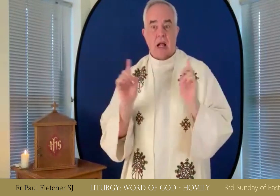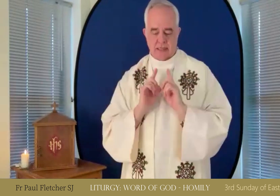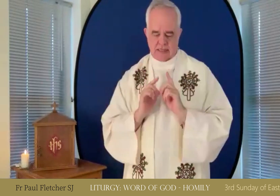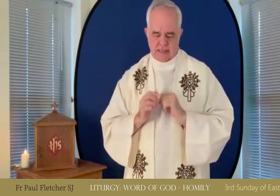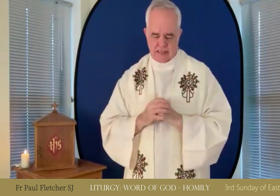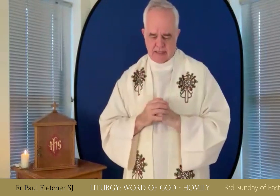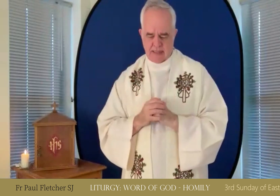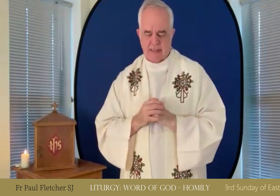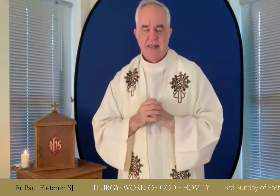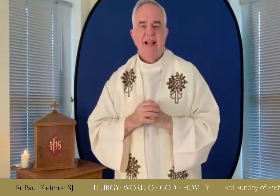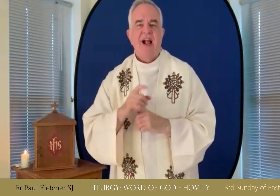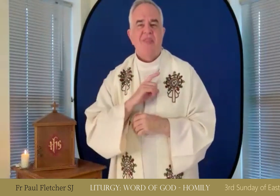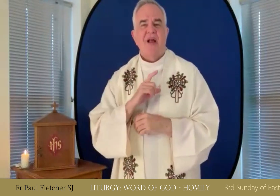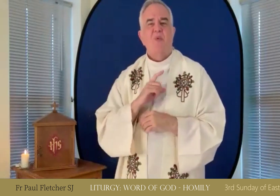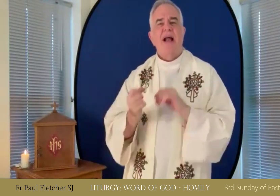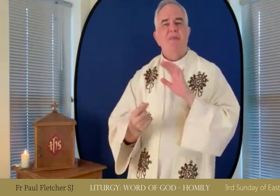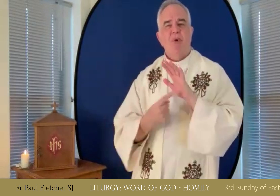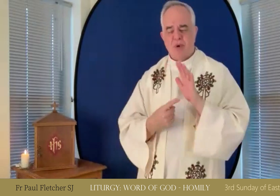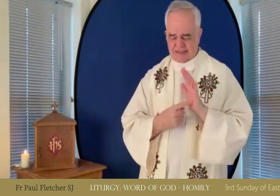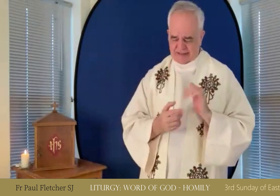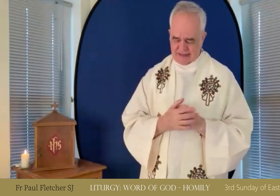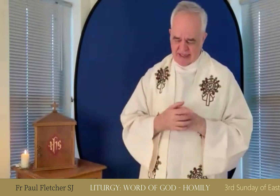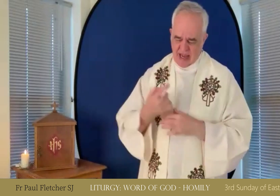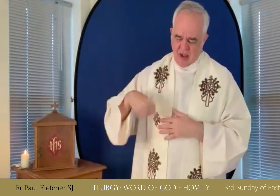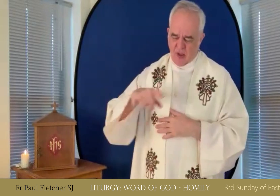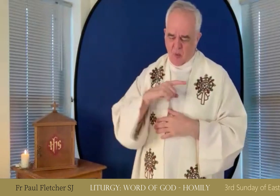us. That's why it's important that we